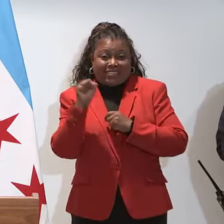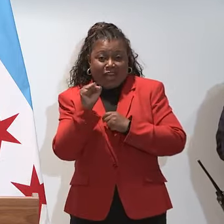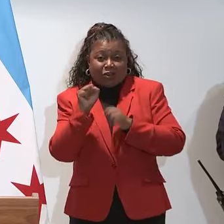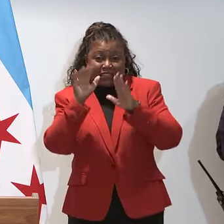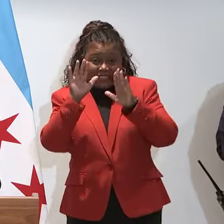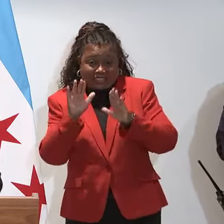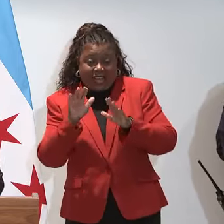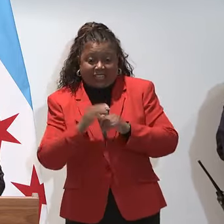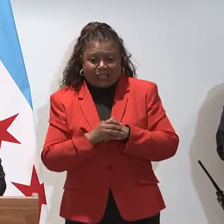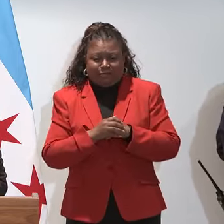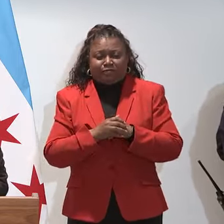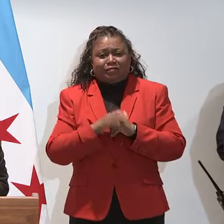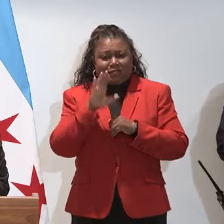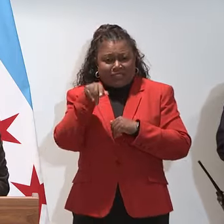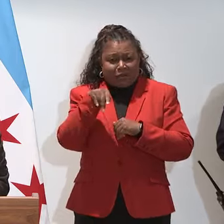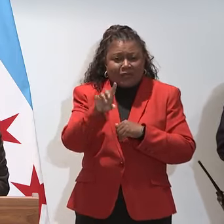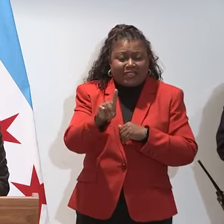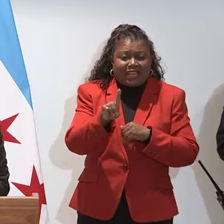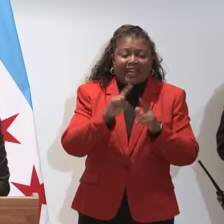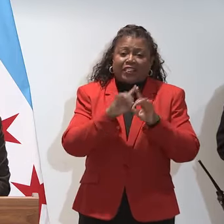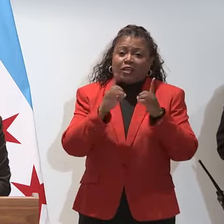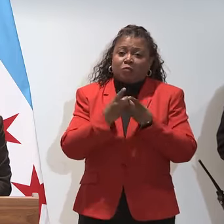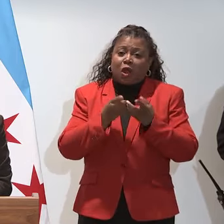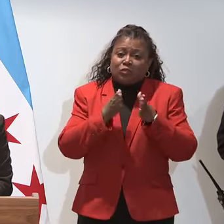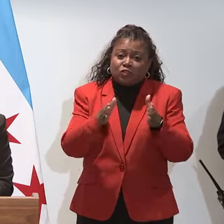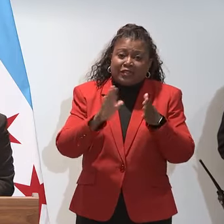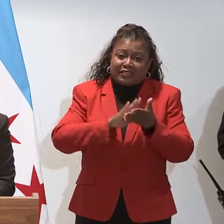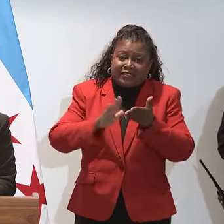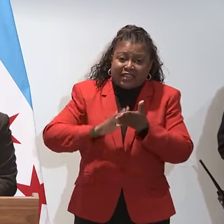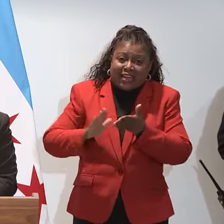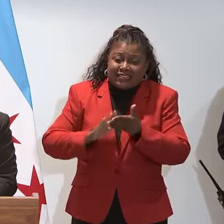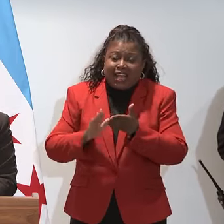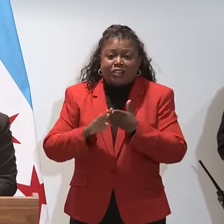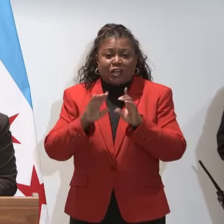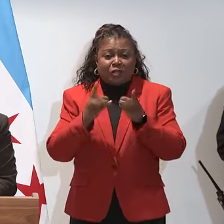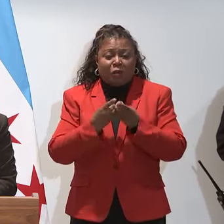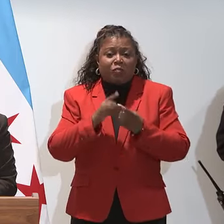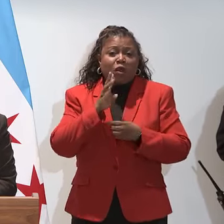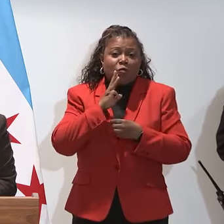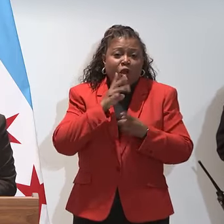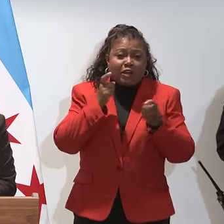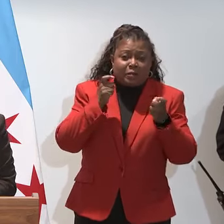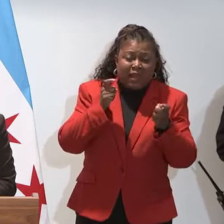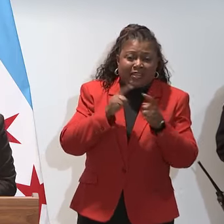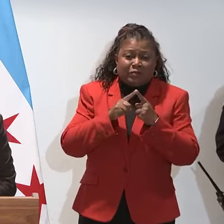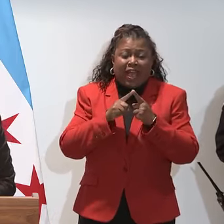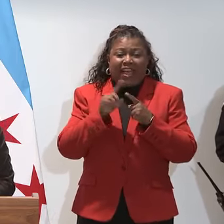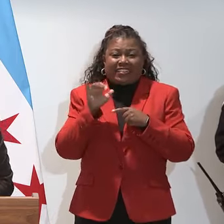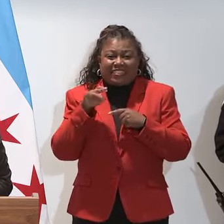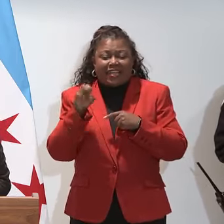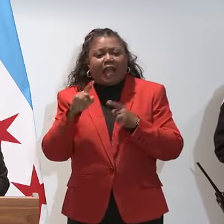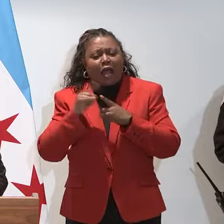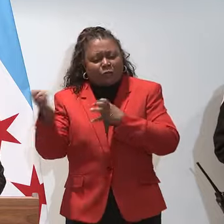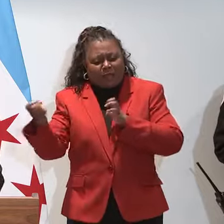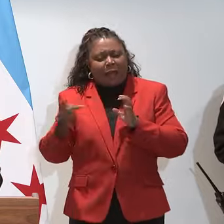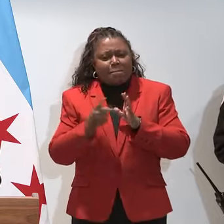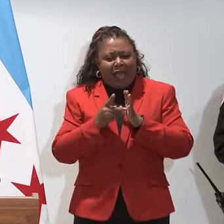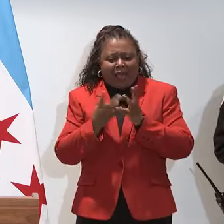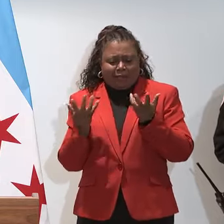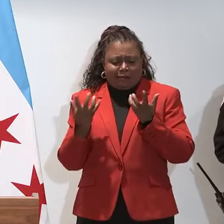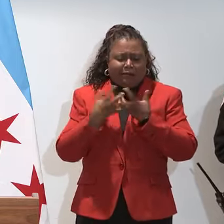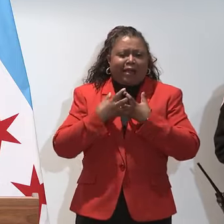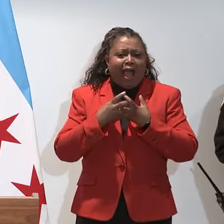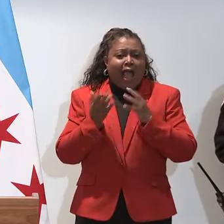and Sundays. CPD, the Department of Streets and Sanitation, the Department of Water Management, and CDOT are bringing back and